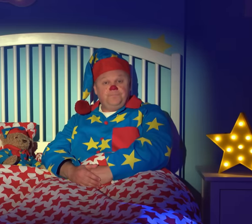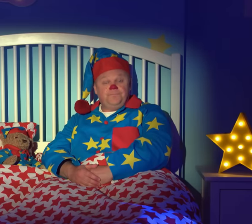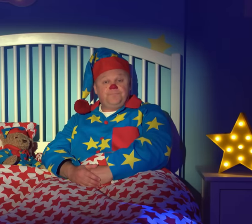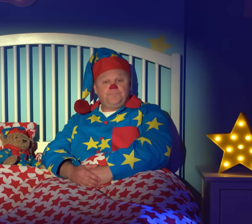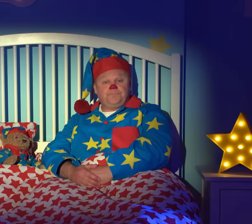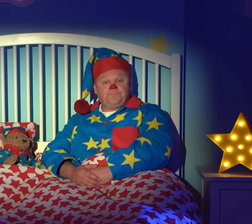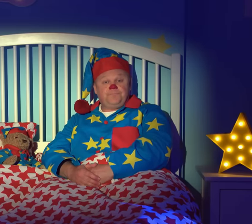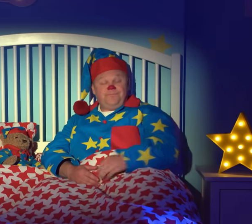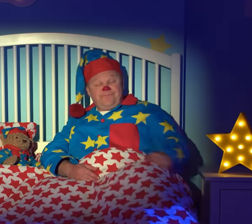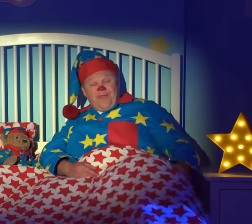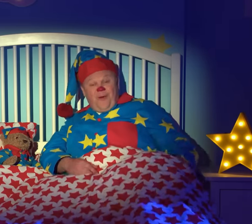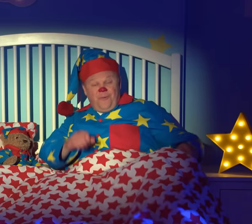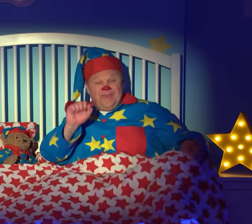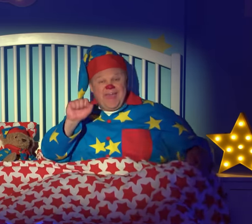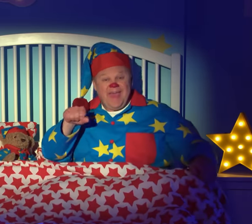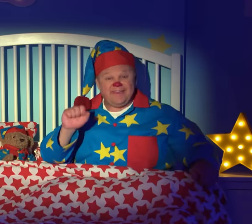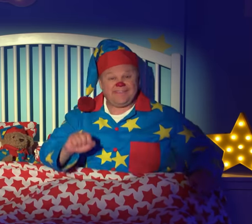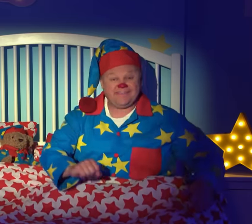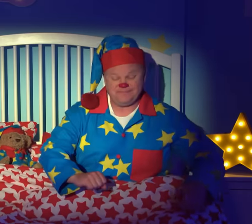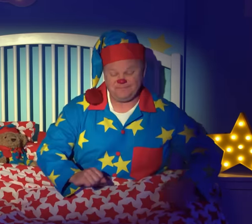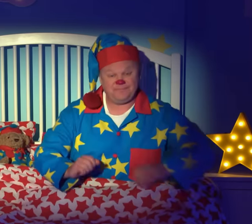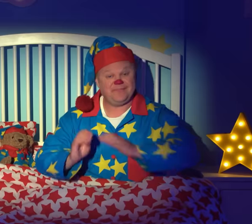sign for bedtime? Oh, yes.